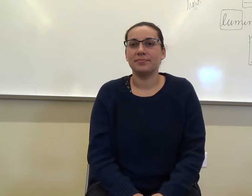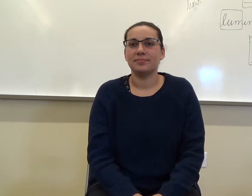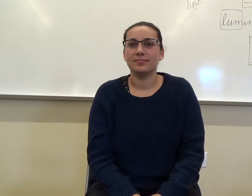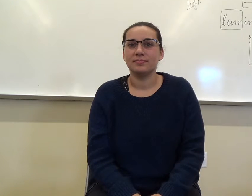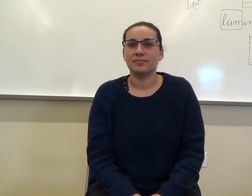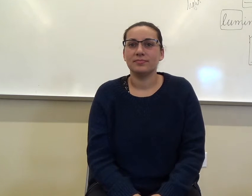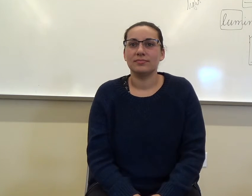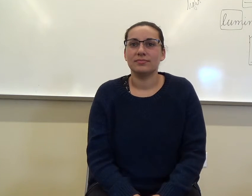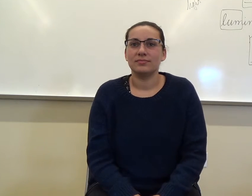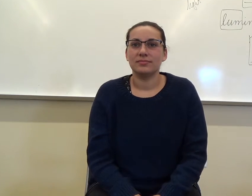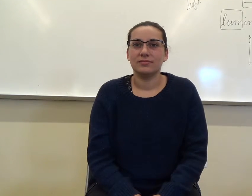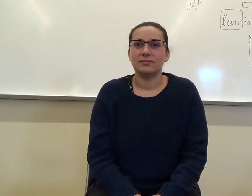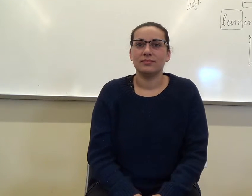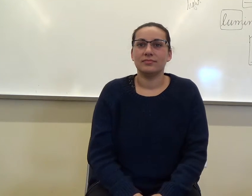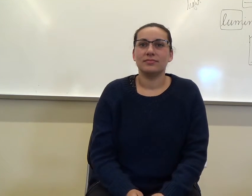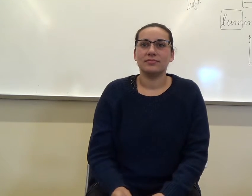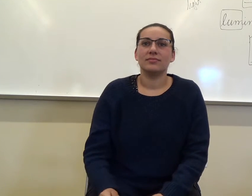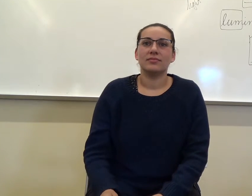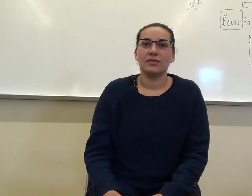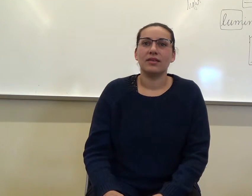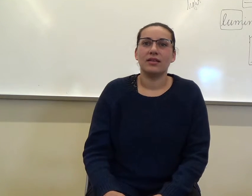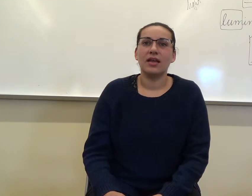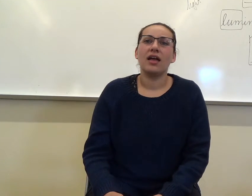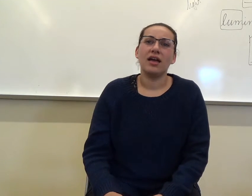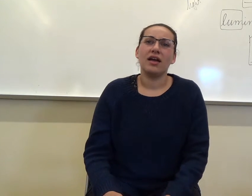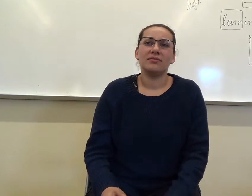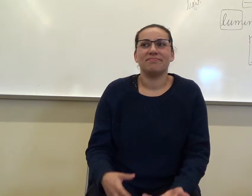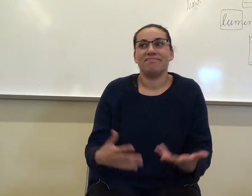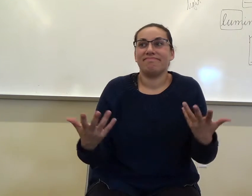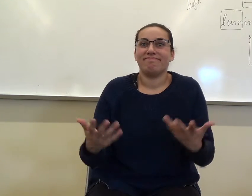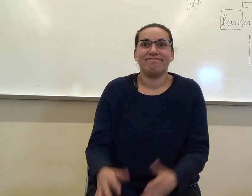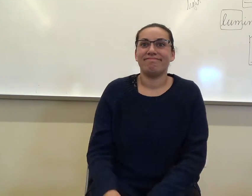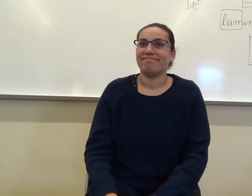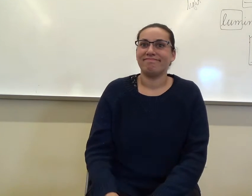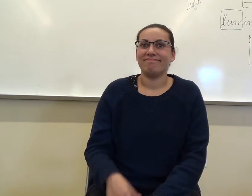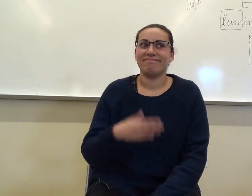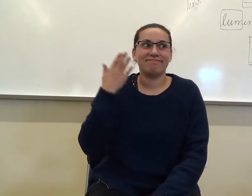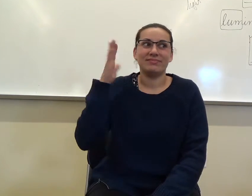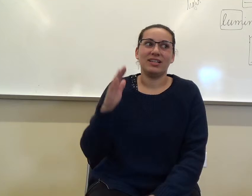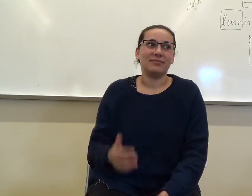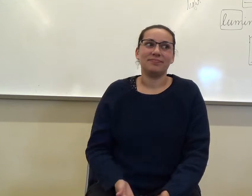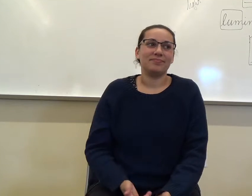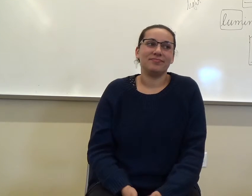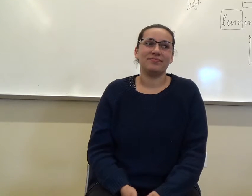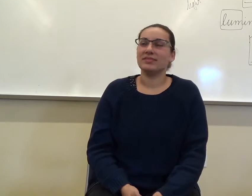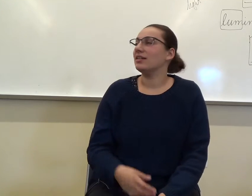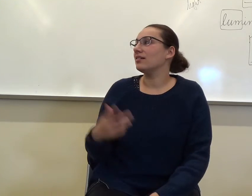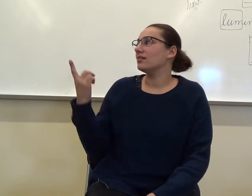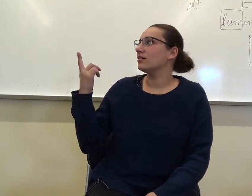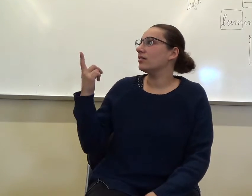out from just racism? What does this mean? Being against